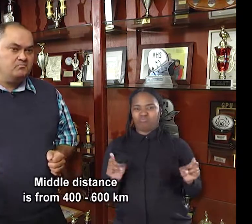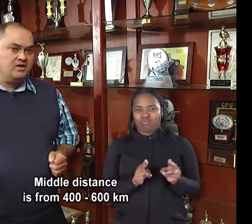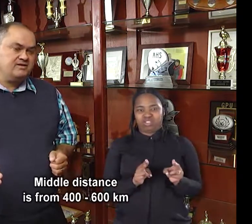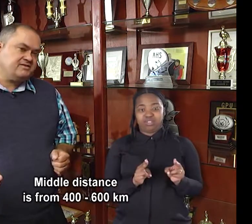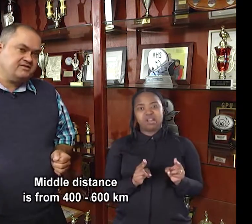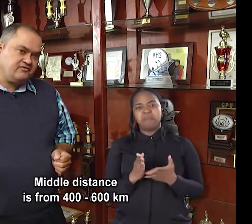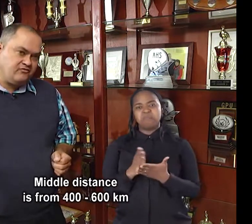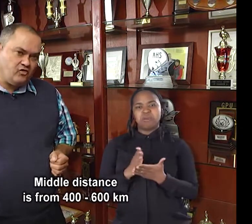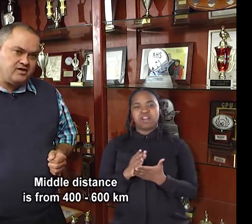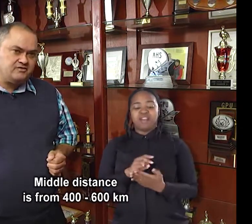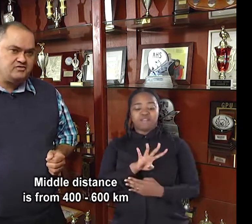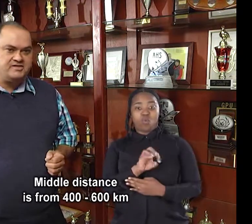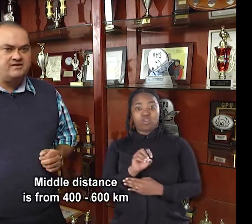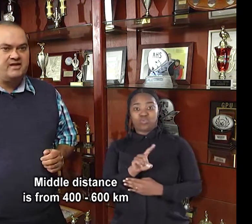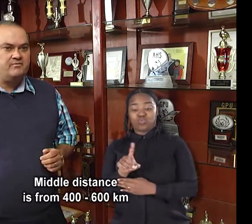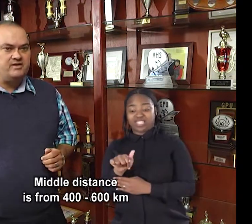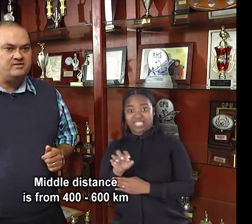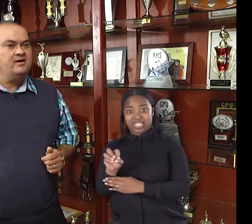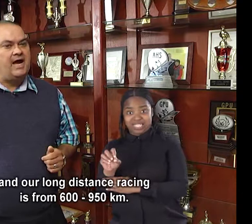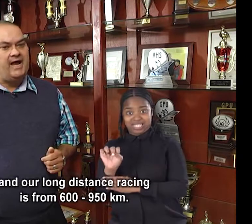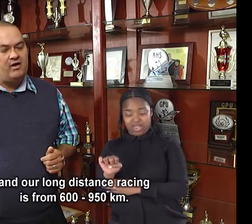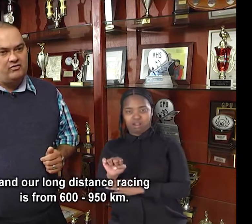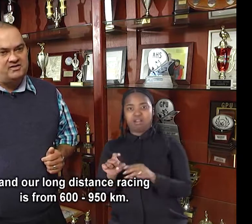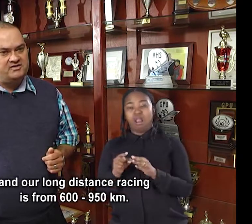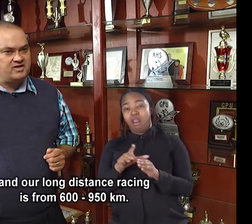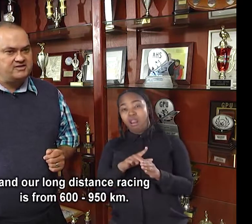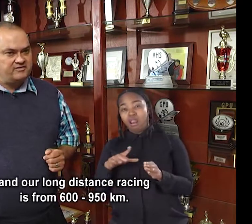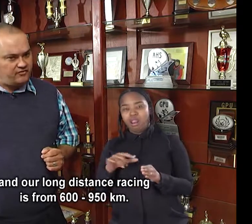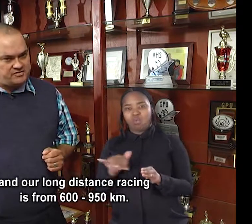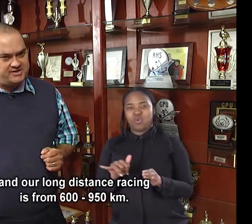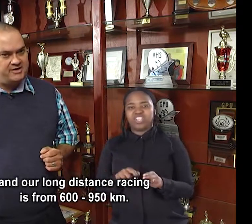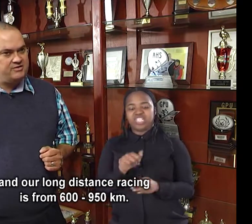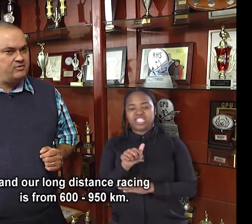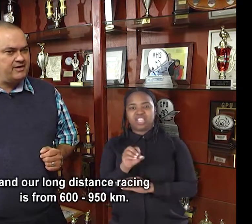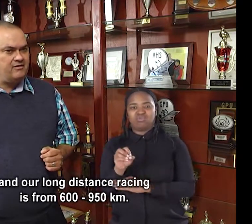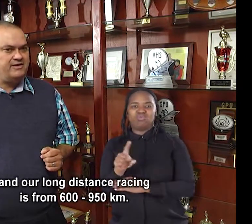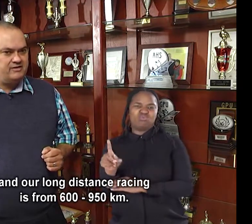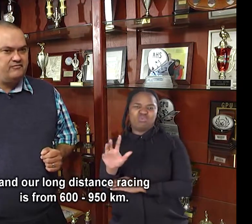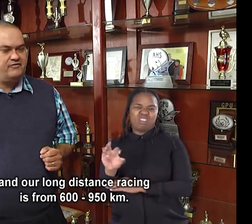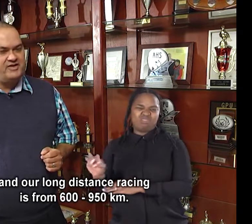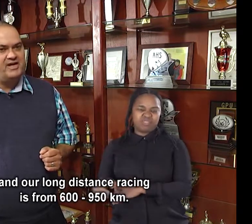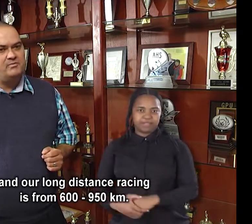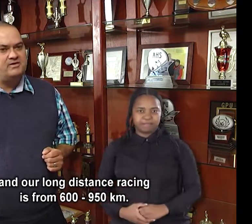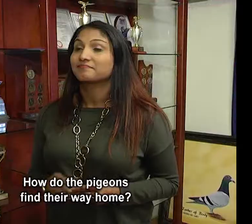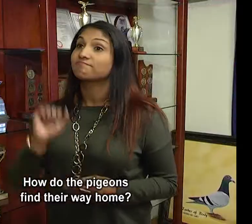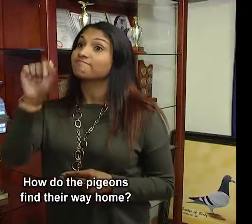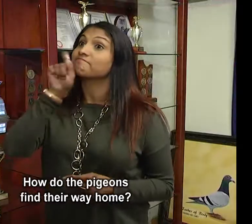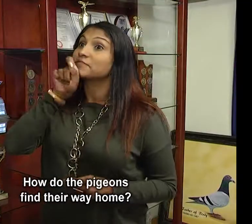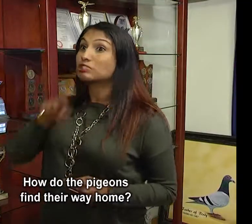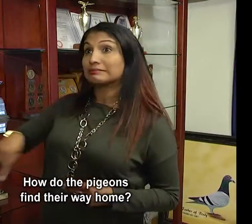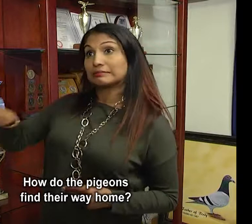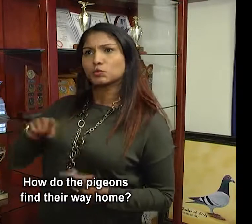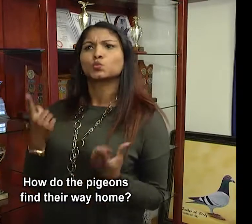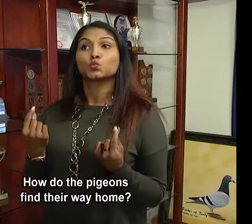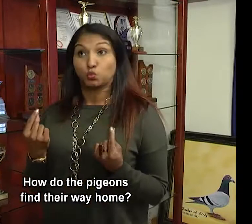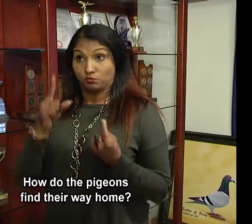distance. Middle distance is from 400 to 600 kilometers, and our long distance races is from 600 to about 950 kilometers. How do